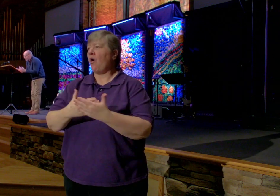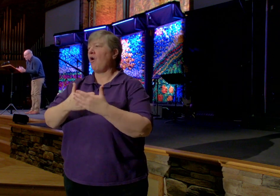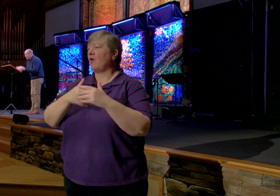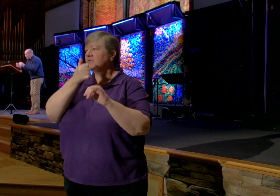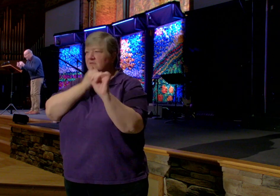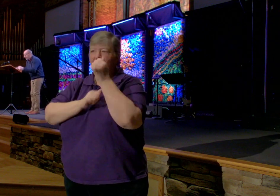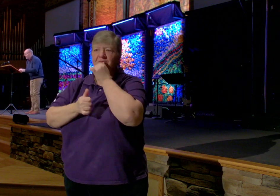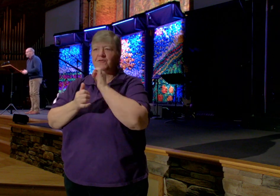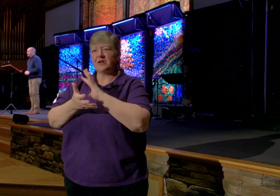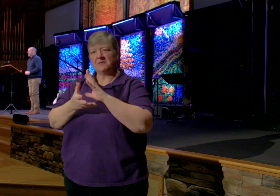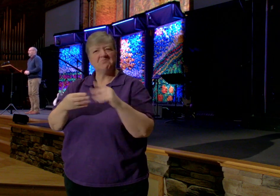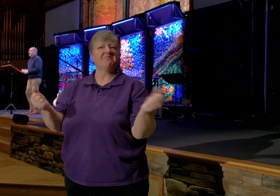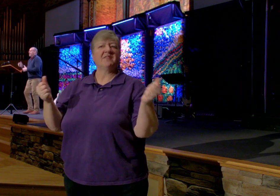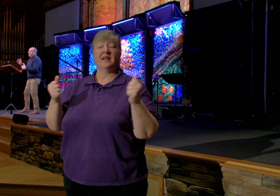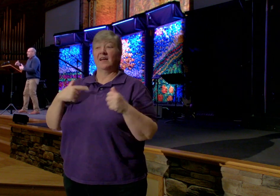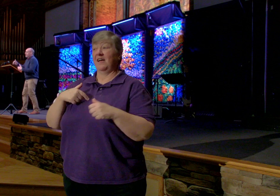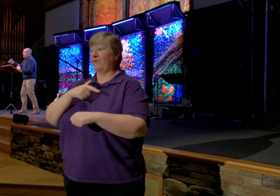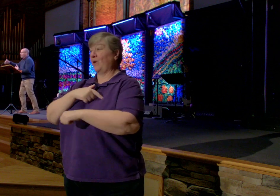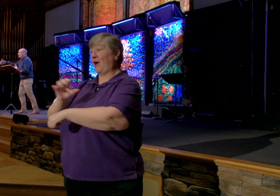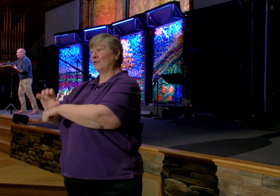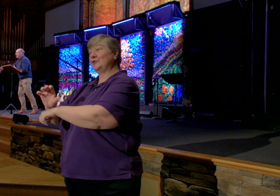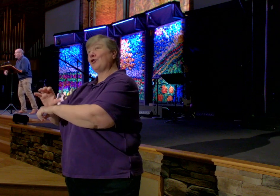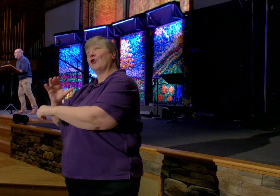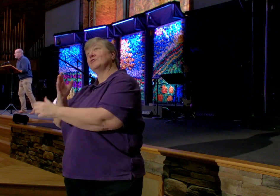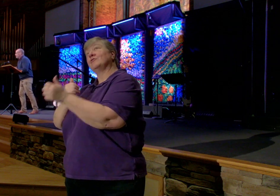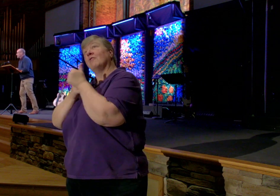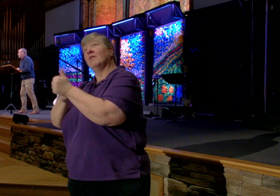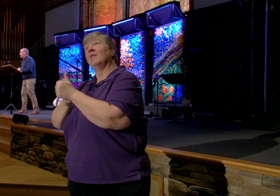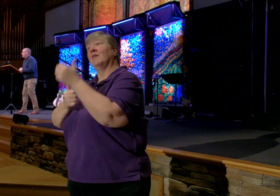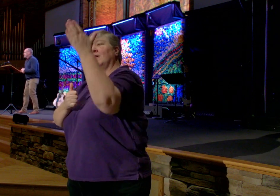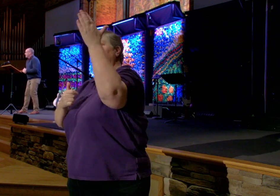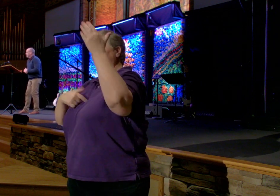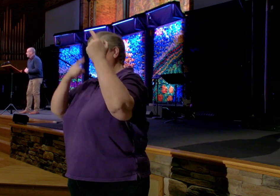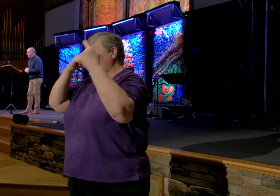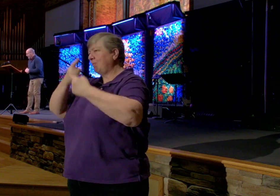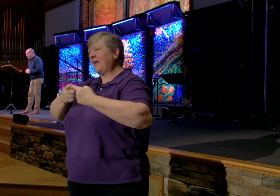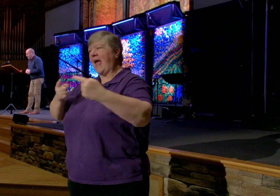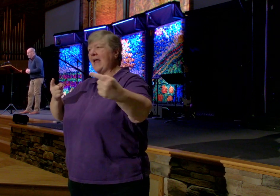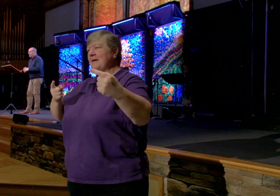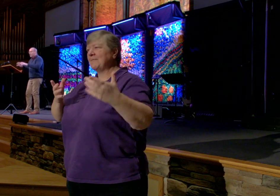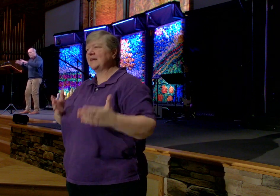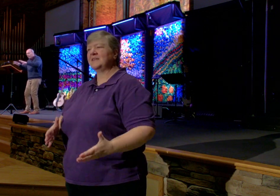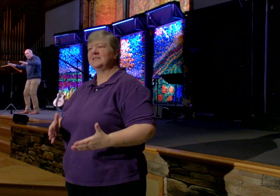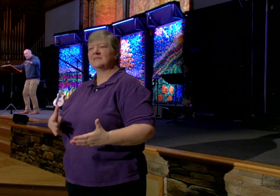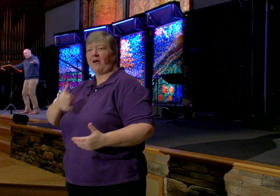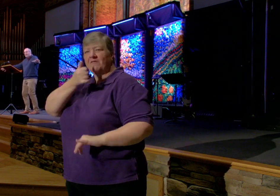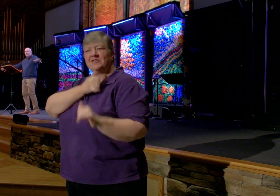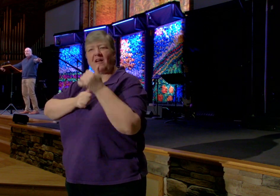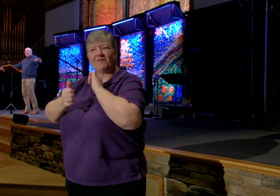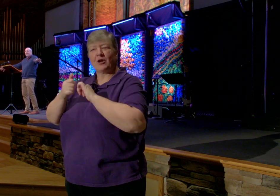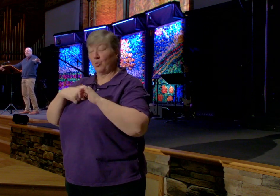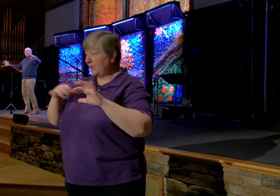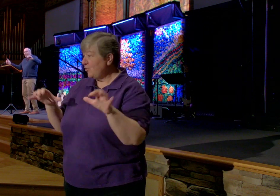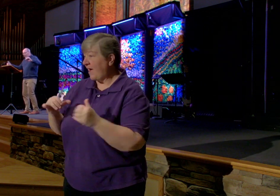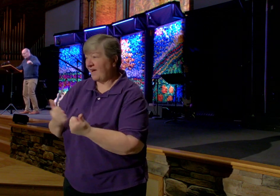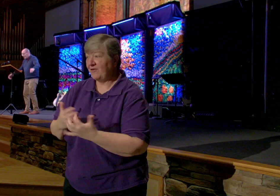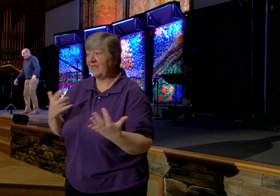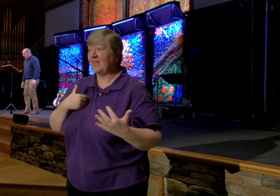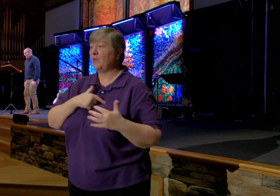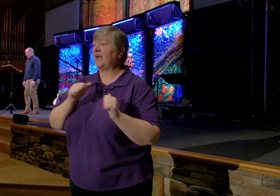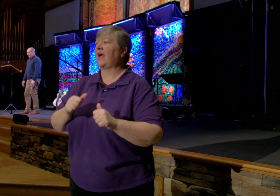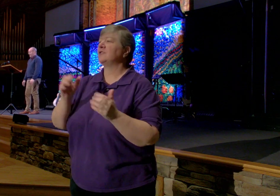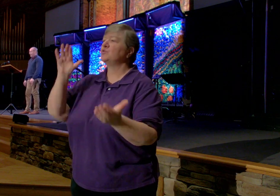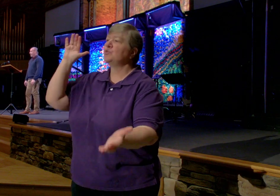And if we are a church on his side, then we will be enemies of suffering just like God has, and we will do everything we